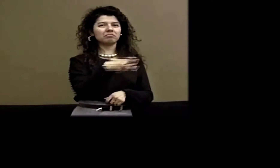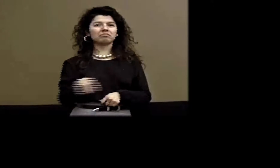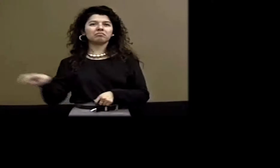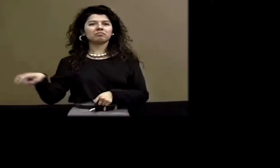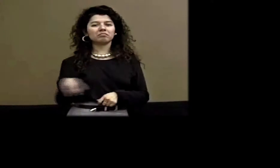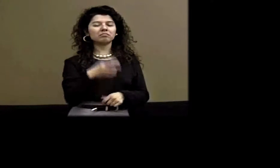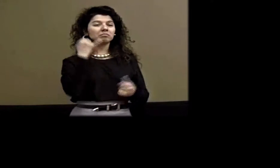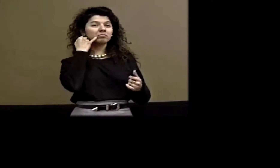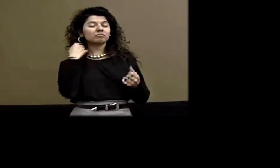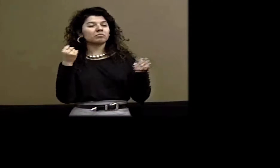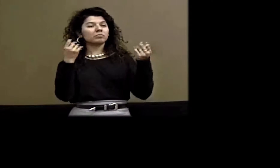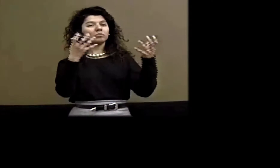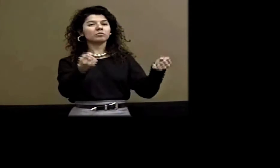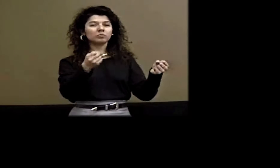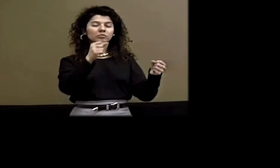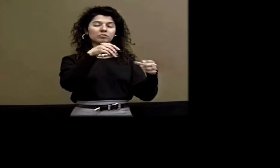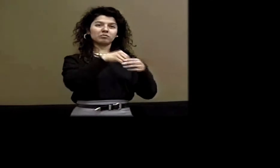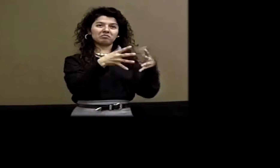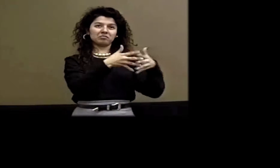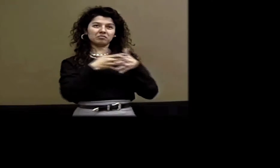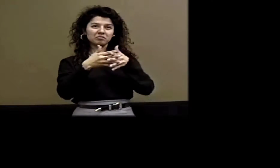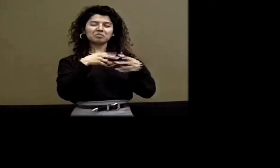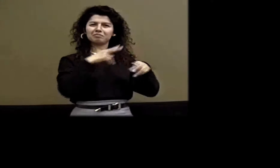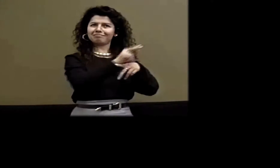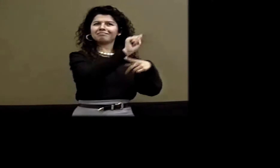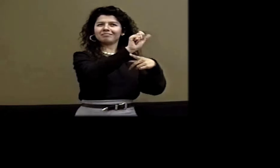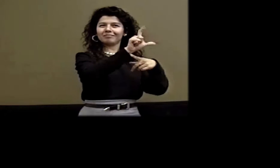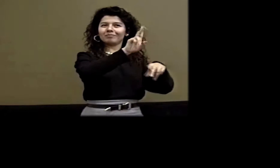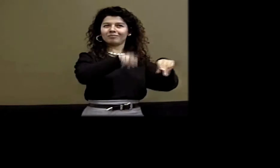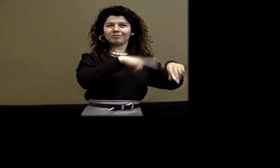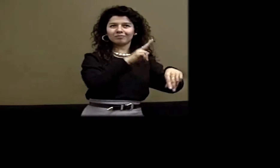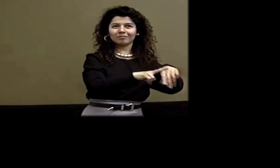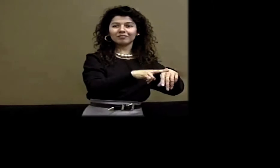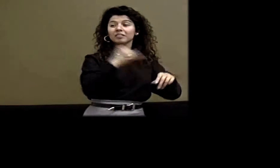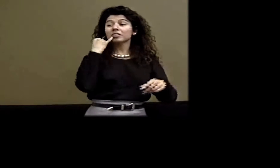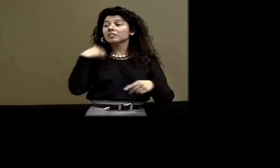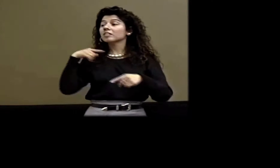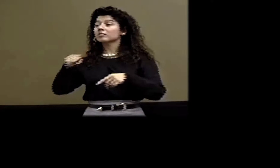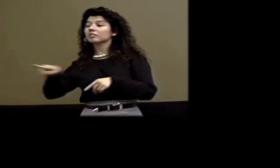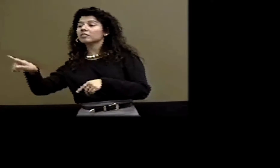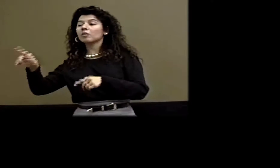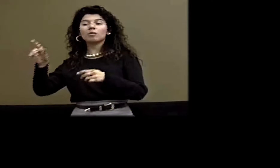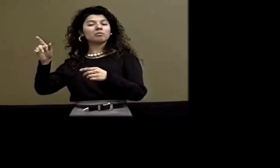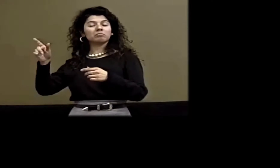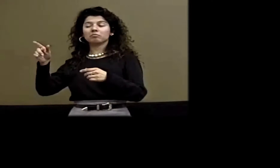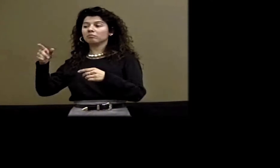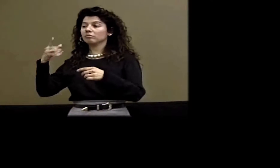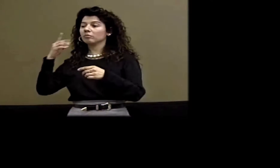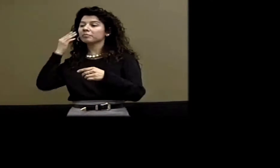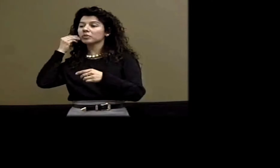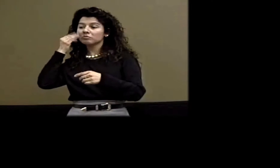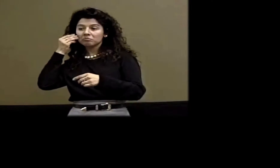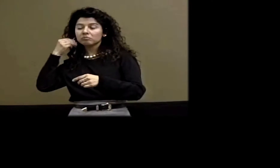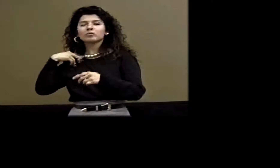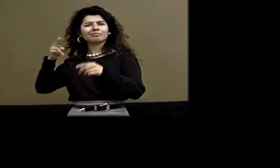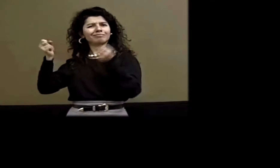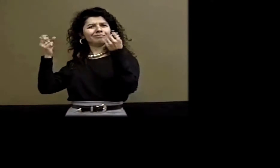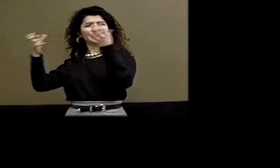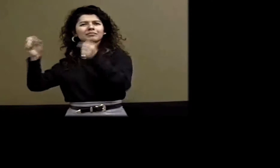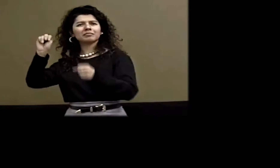easily between the two. Suppose if I were in America, I would use ASL, and if I were in Mexico, I would use MSL. If my relatives from Mexico came to